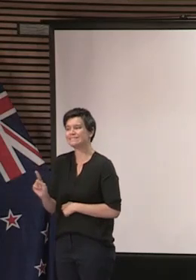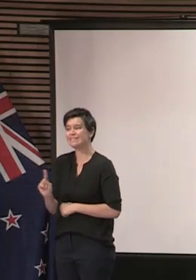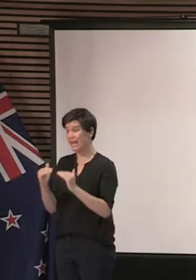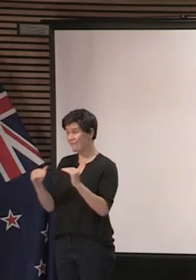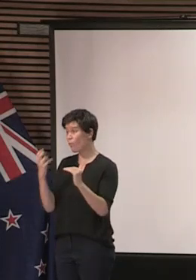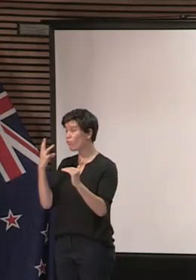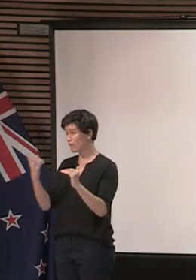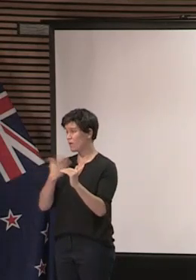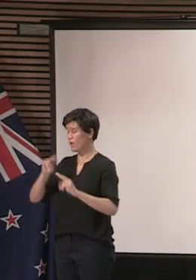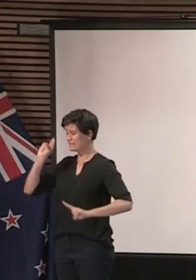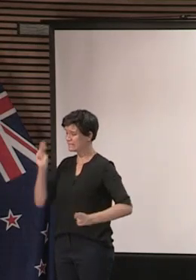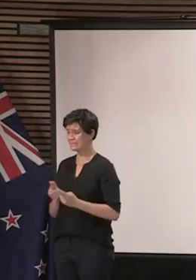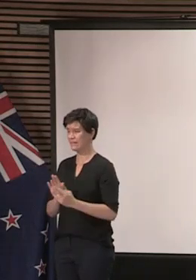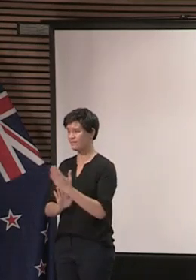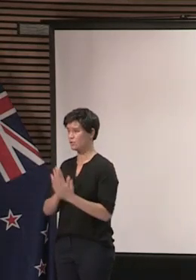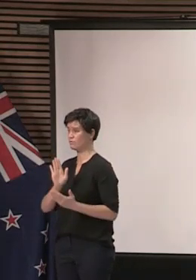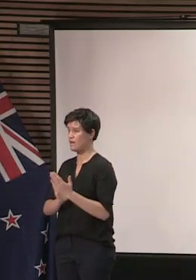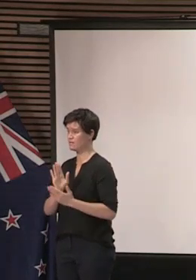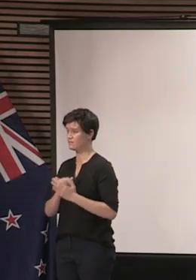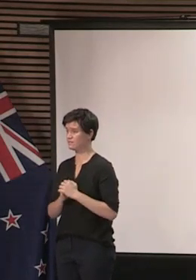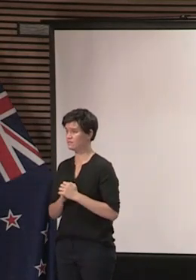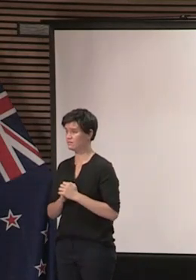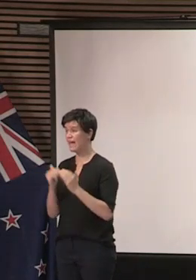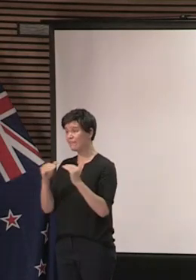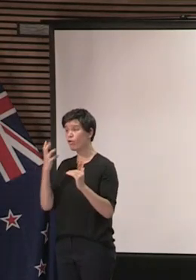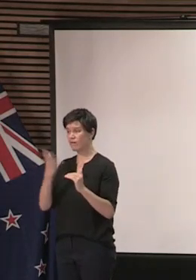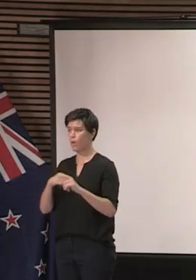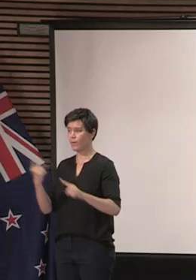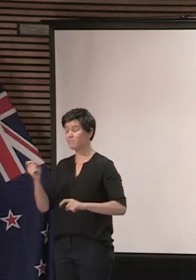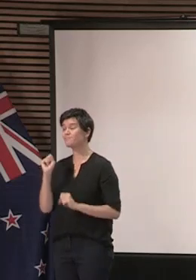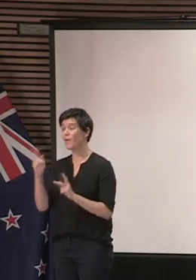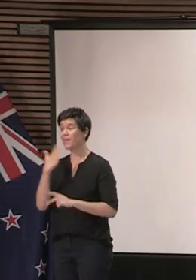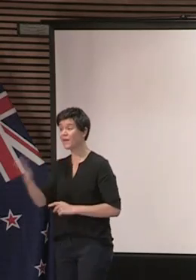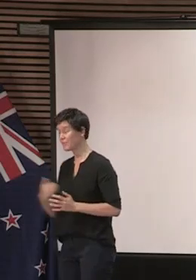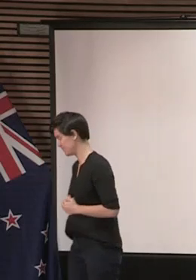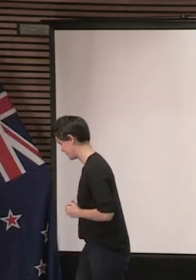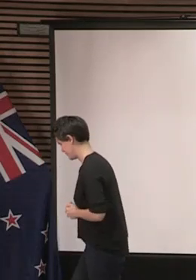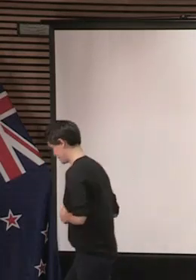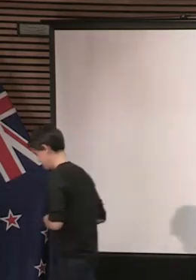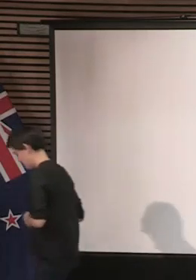much as we can. Our hope, though, is to not be there too long. Okay, thank you, everyone.